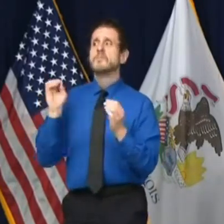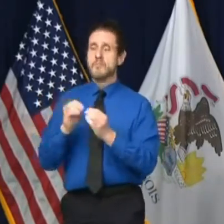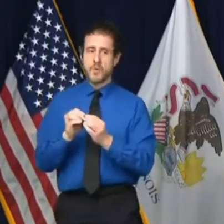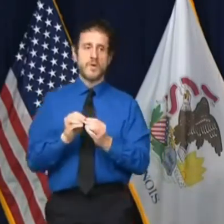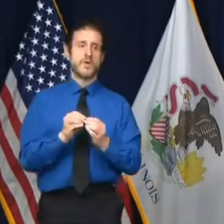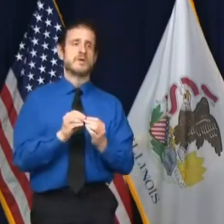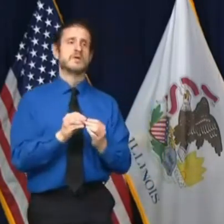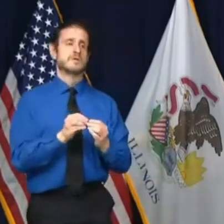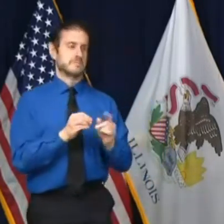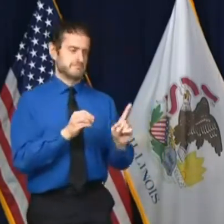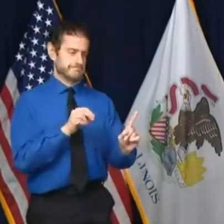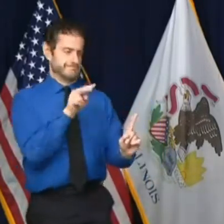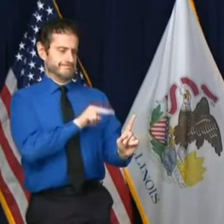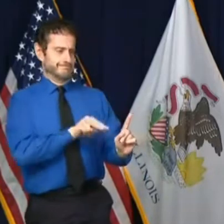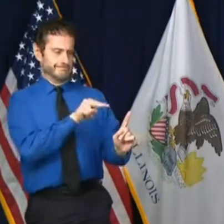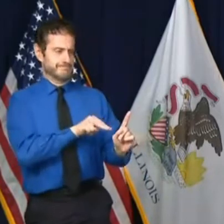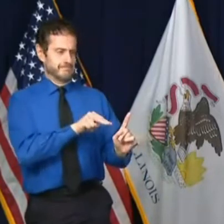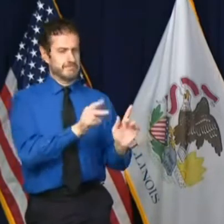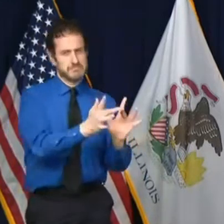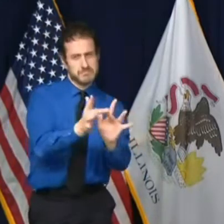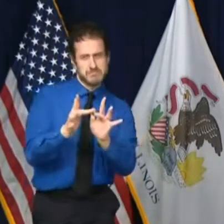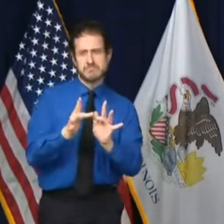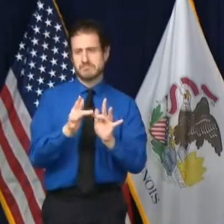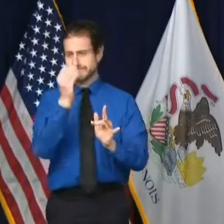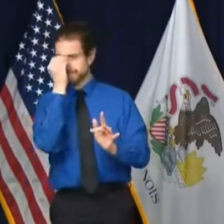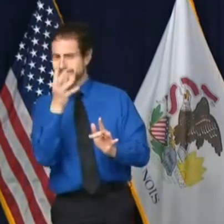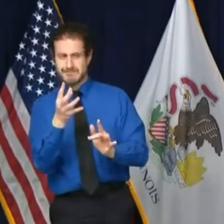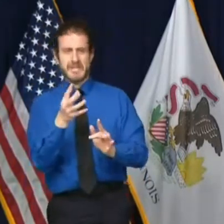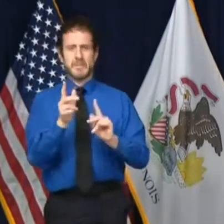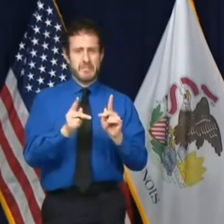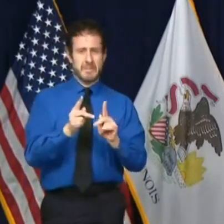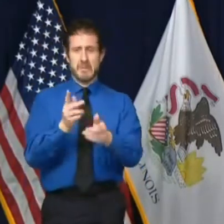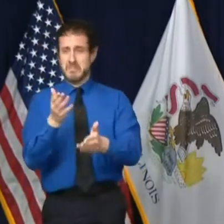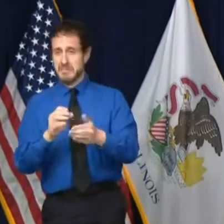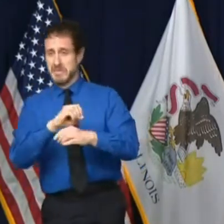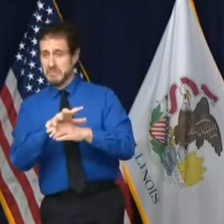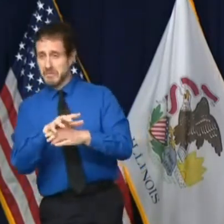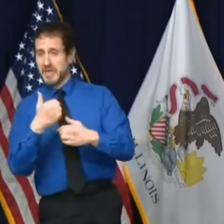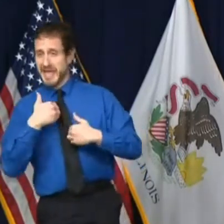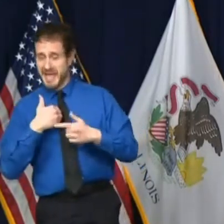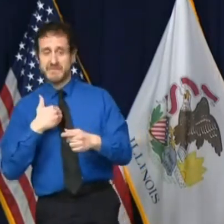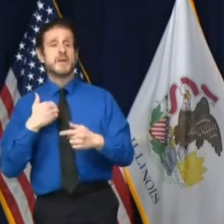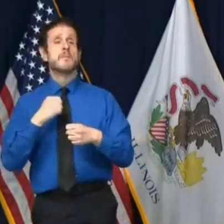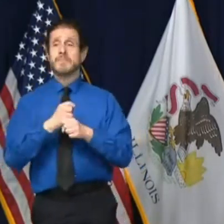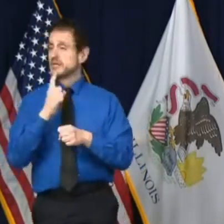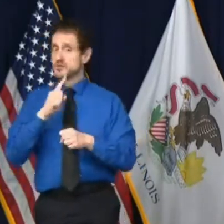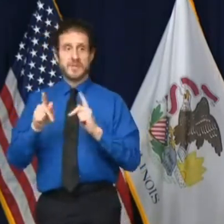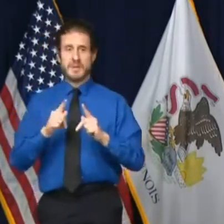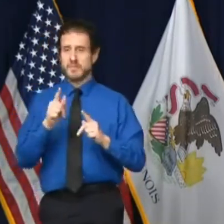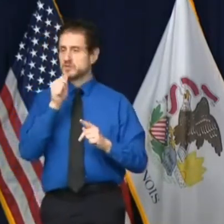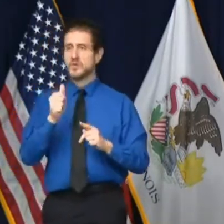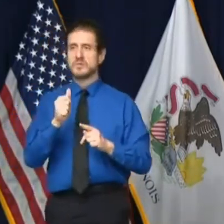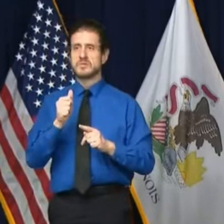tracing, for that kind of an industry to make sure that people aren't spreading it asymptomatically.